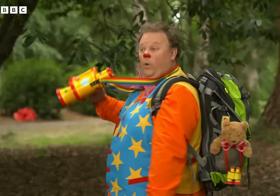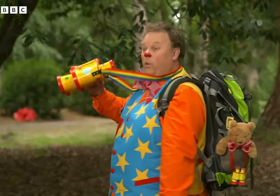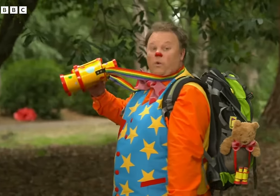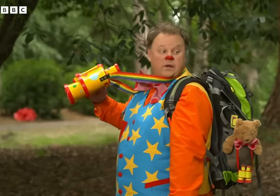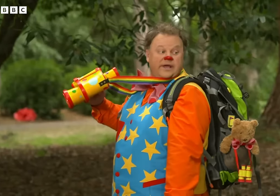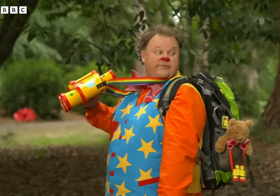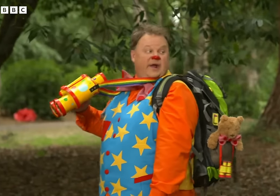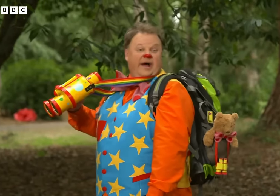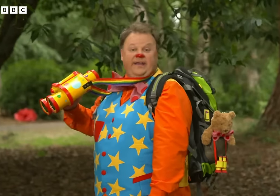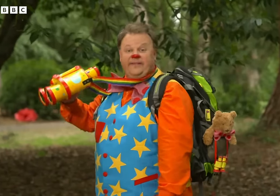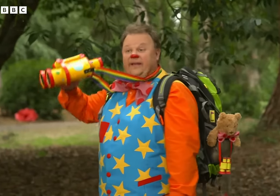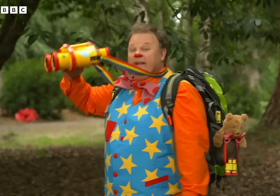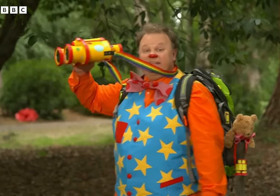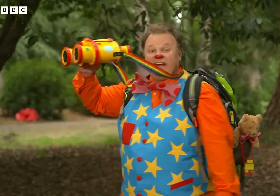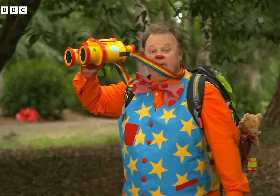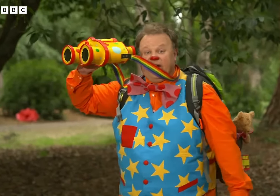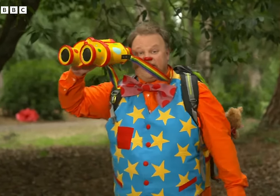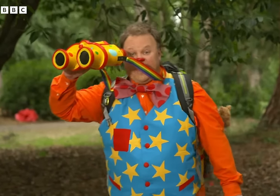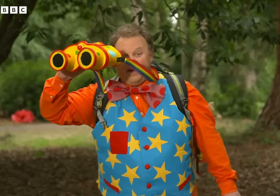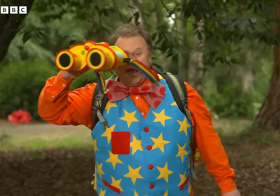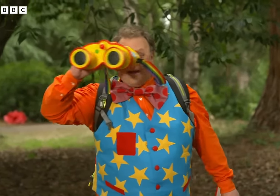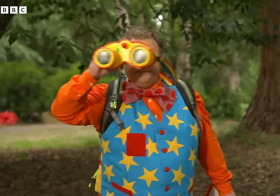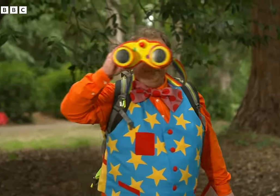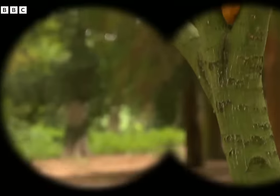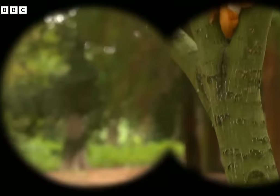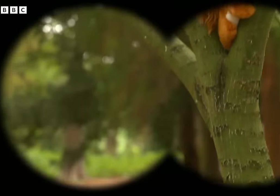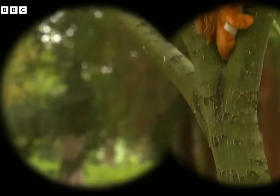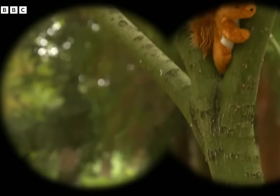Ooh. Right. Let's have a look, shall we?